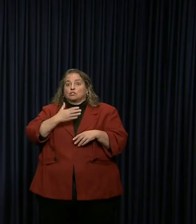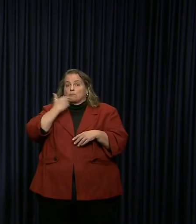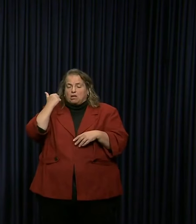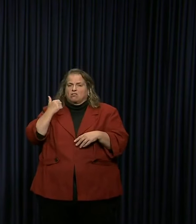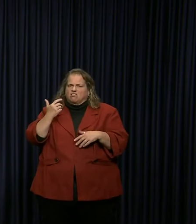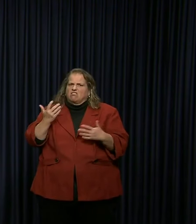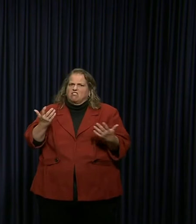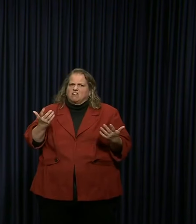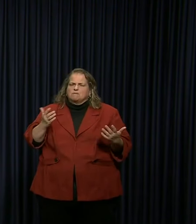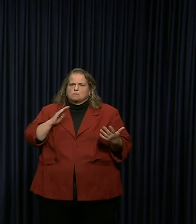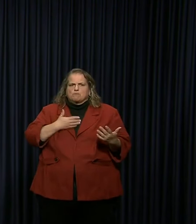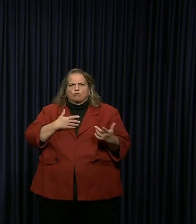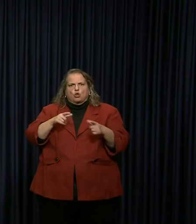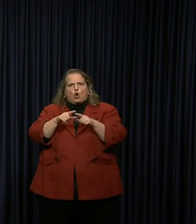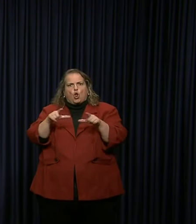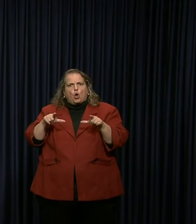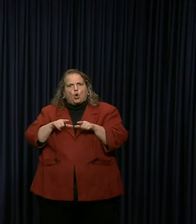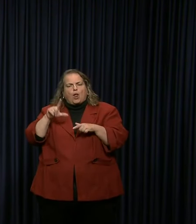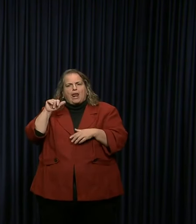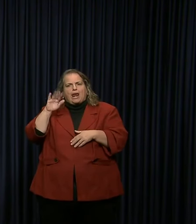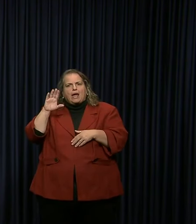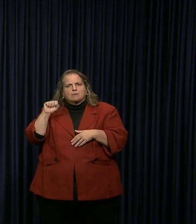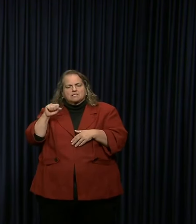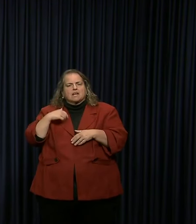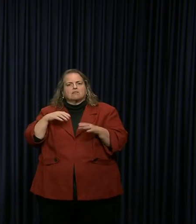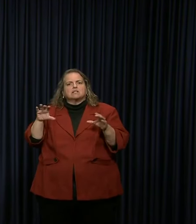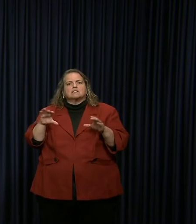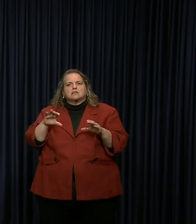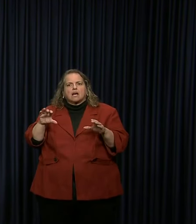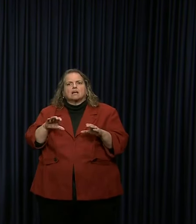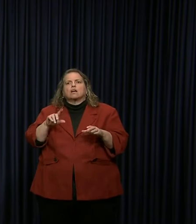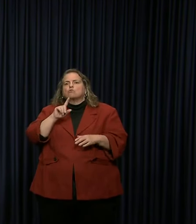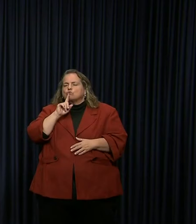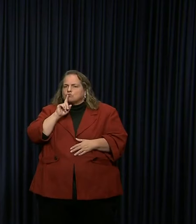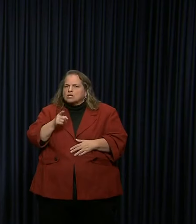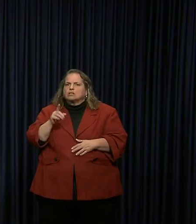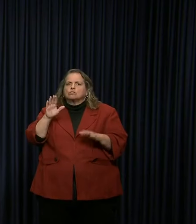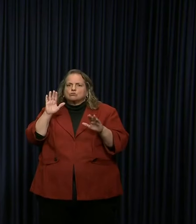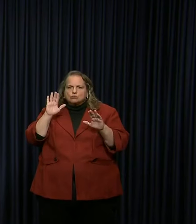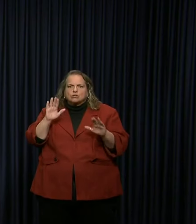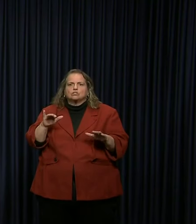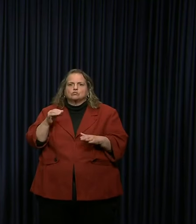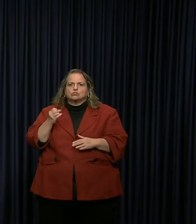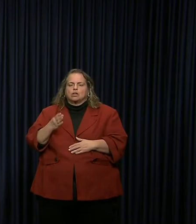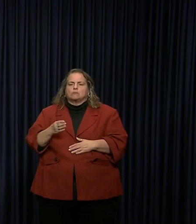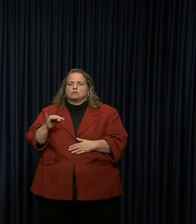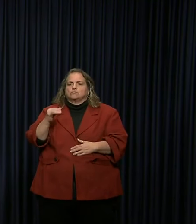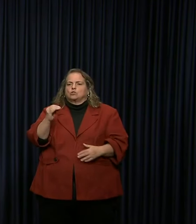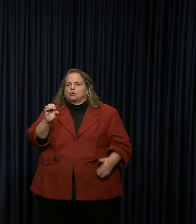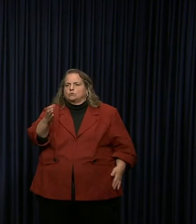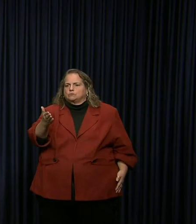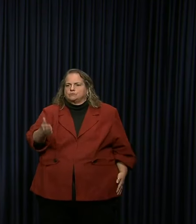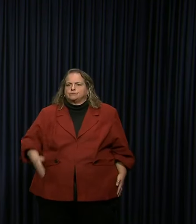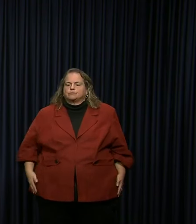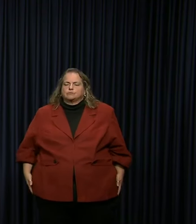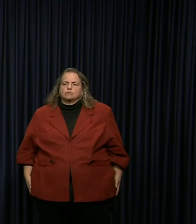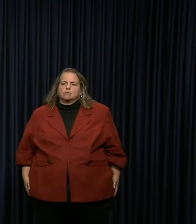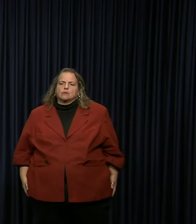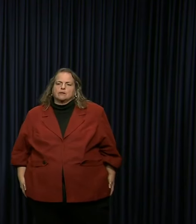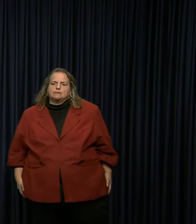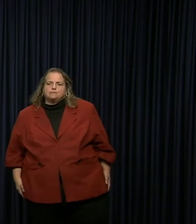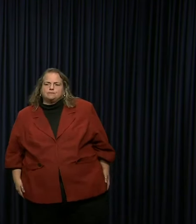man, our local labs have done a really great job. Joe. Going back